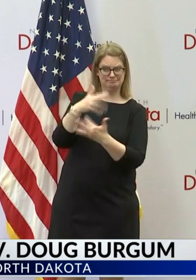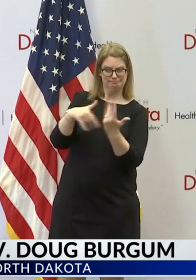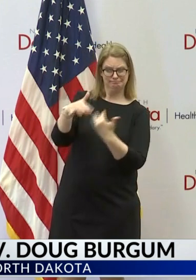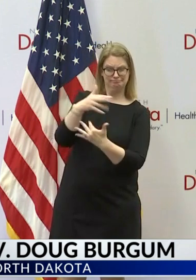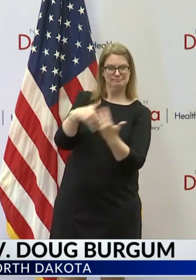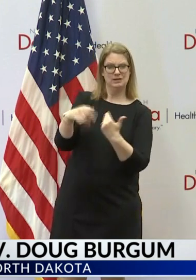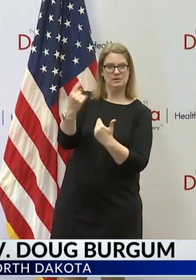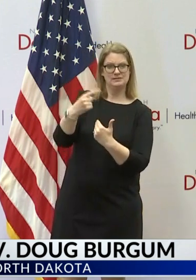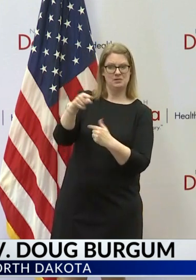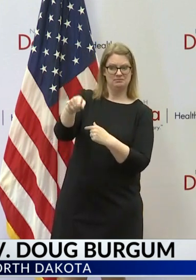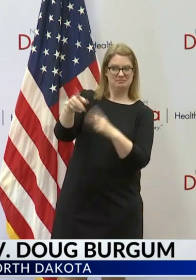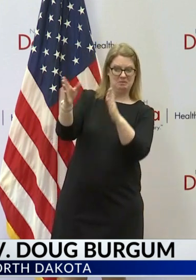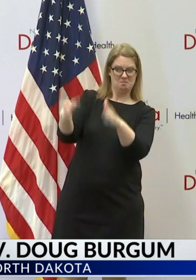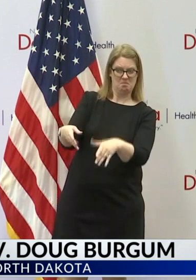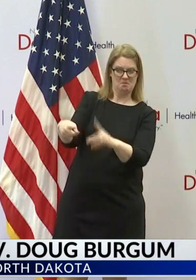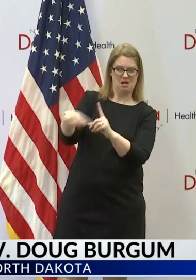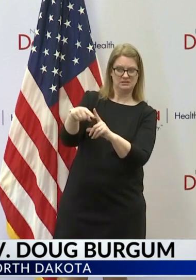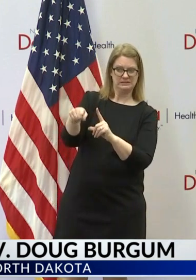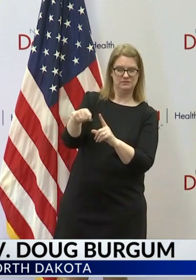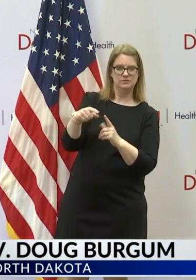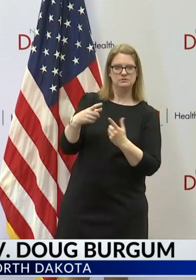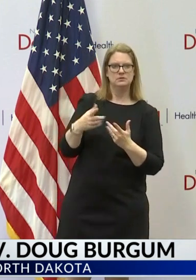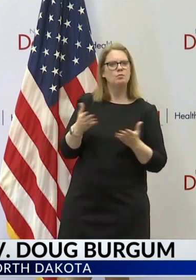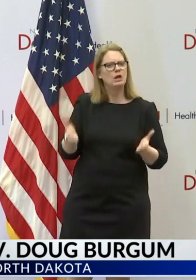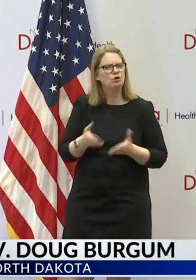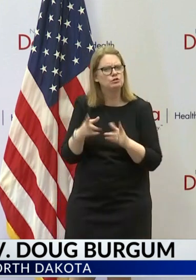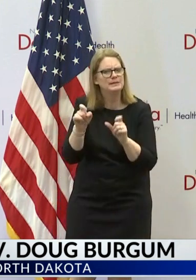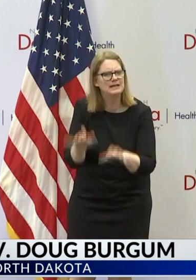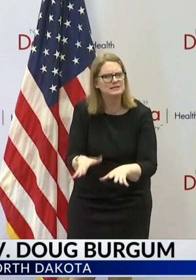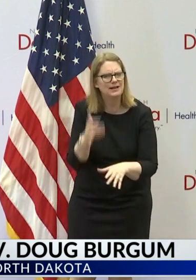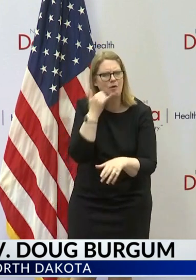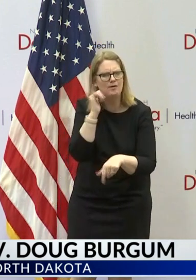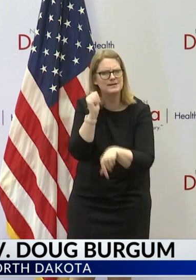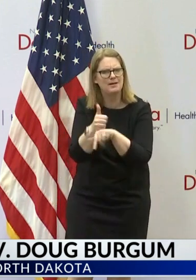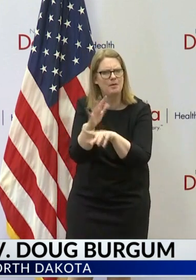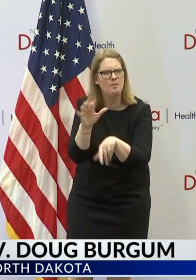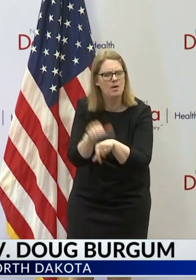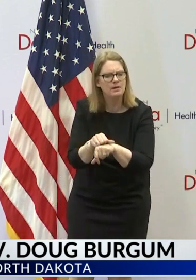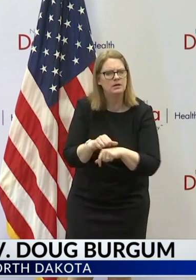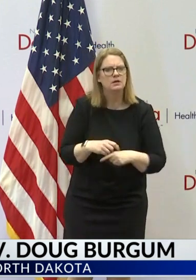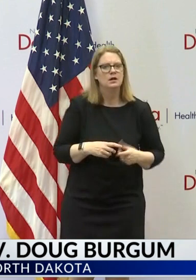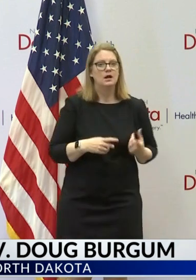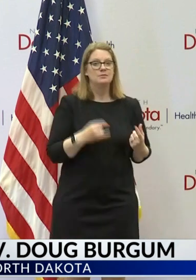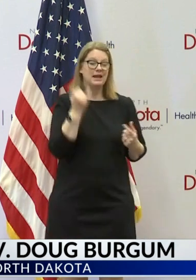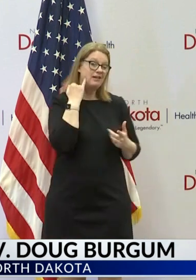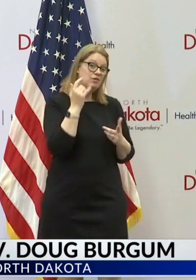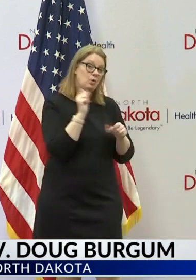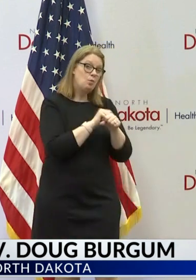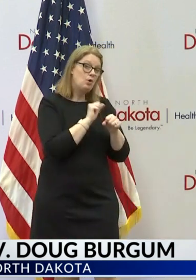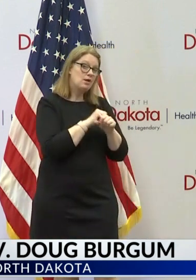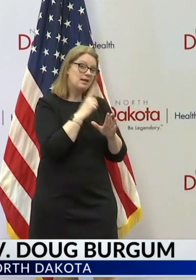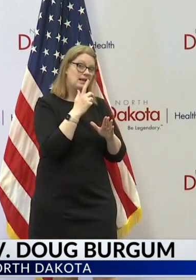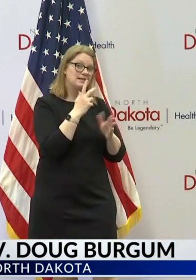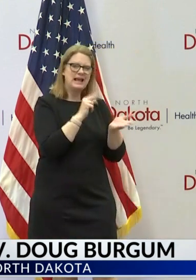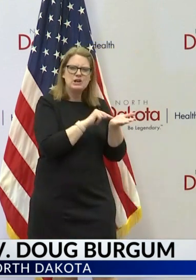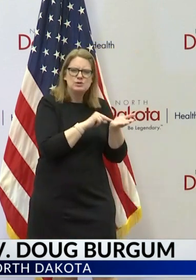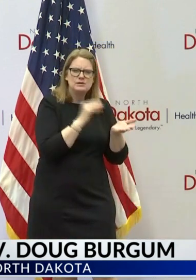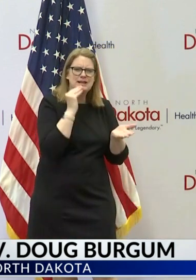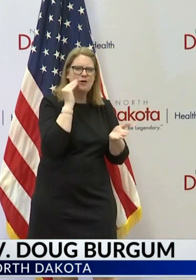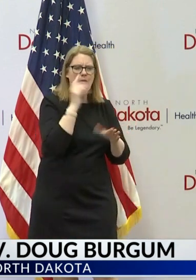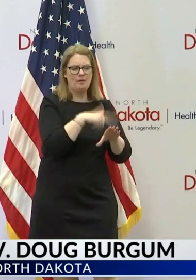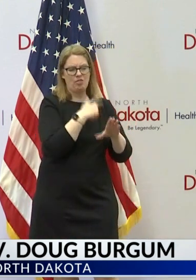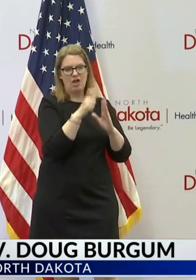that has been positive, we encourage you to get tested. And if you're somebody that is, particularly if you work in long-term care and you've got any